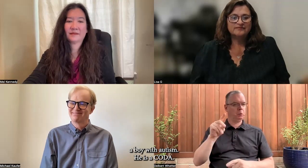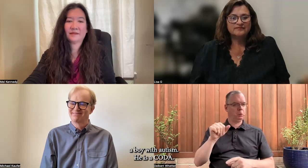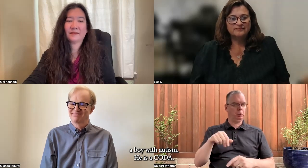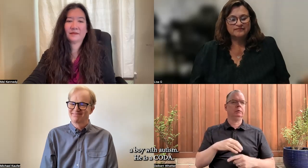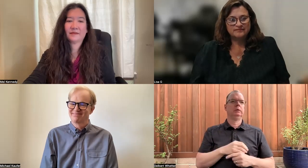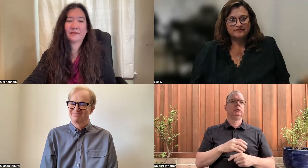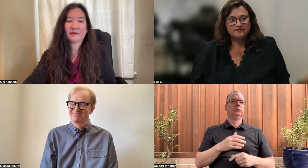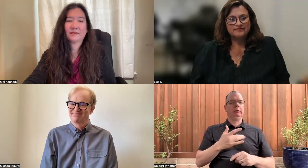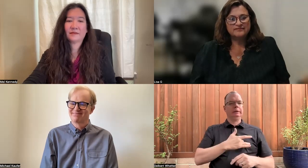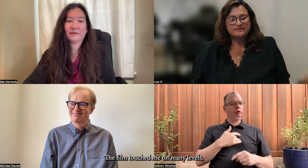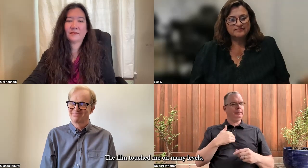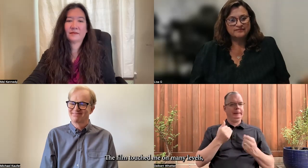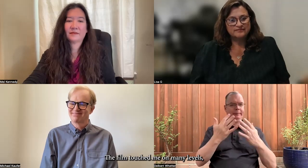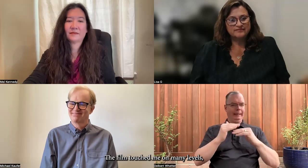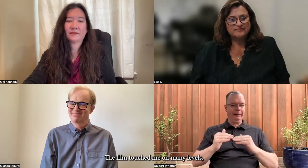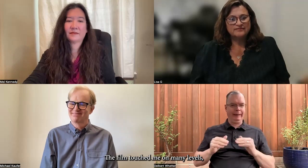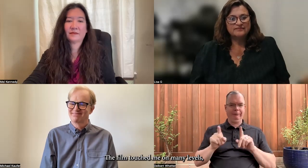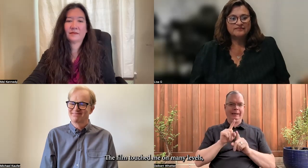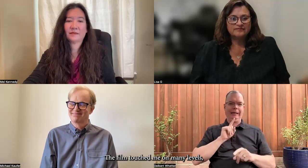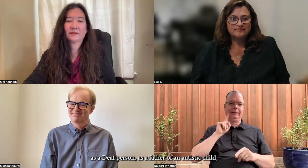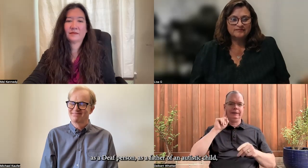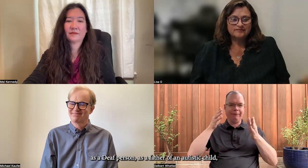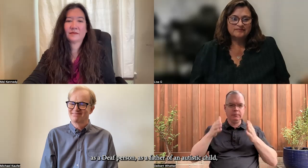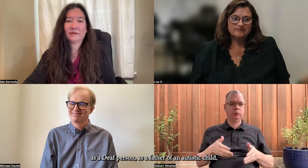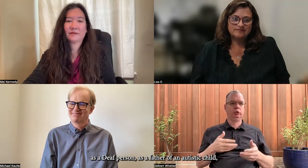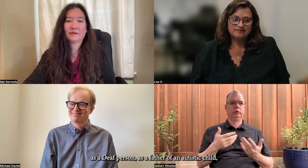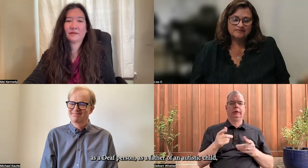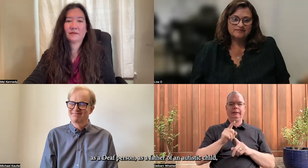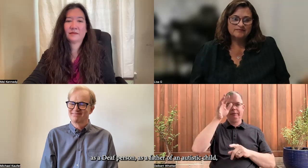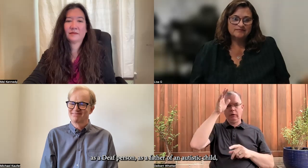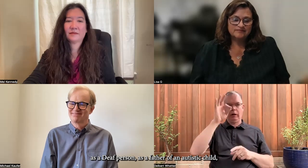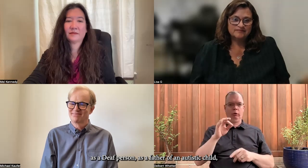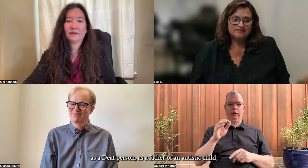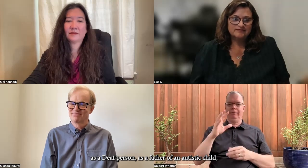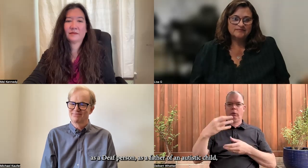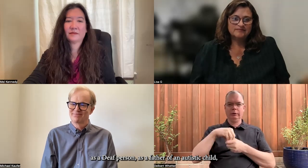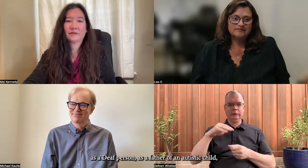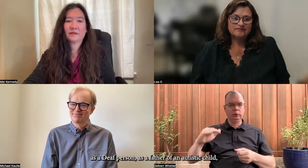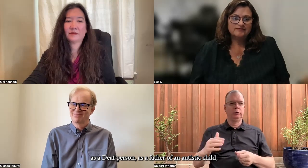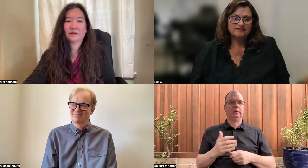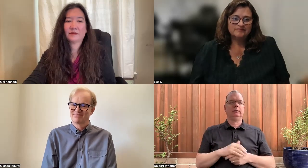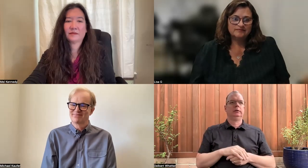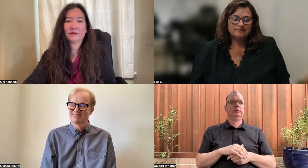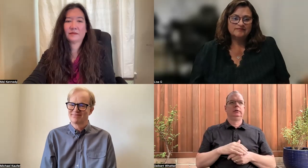is a coda. The film touched me on many levels. As a deaf person, as a father of an autistic